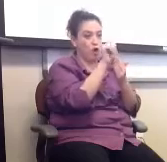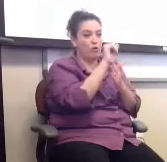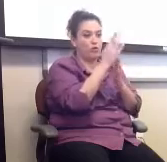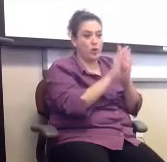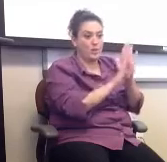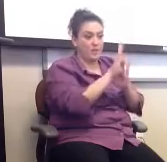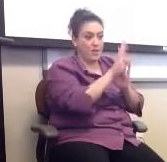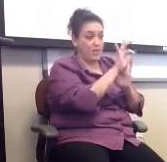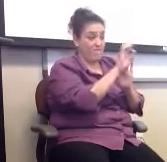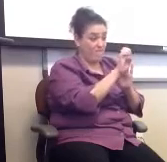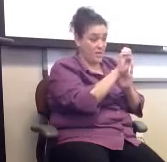the